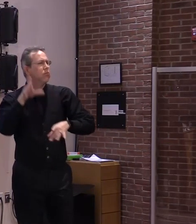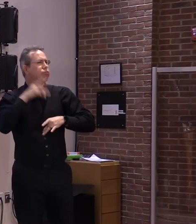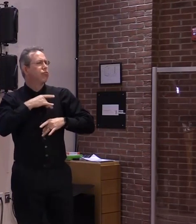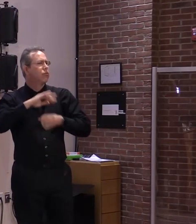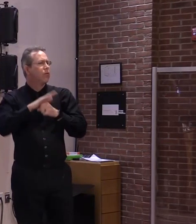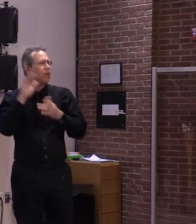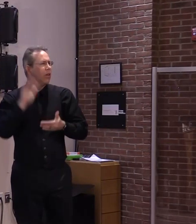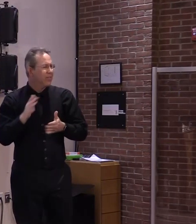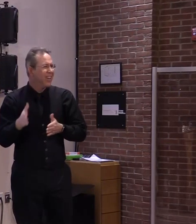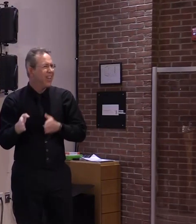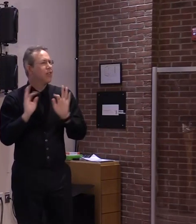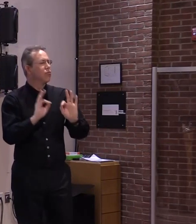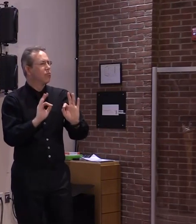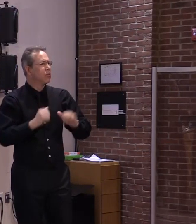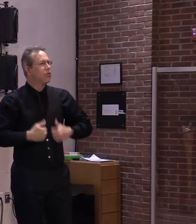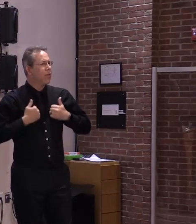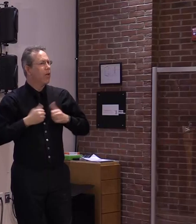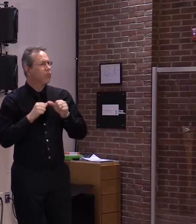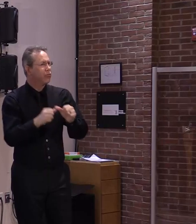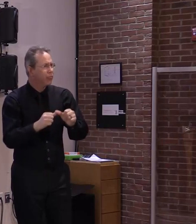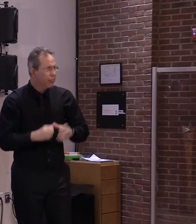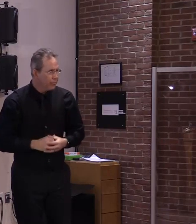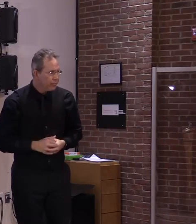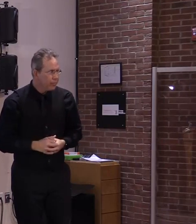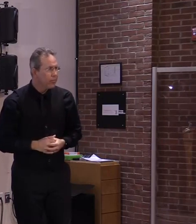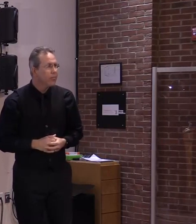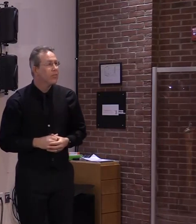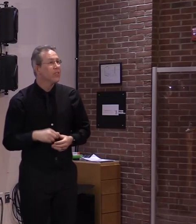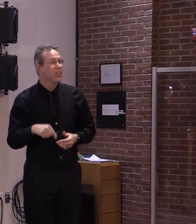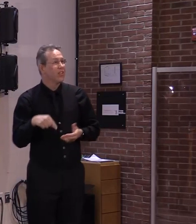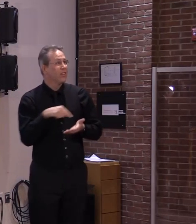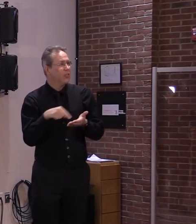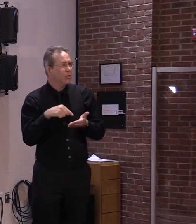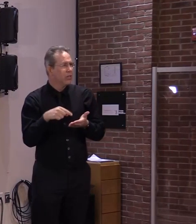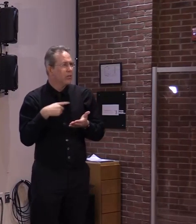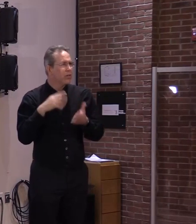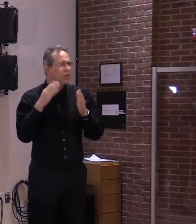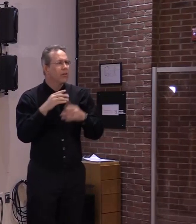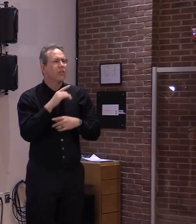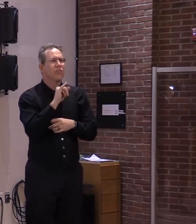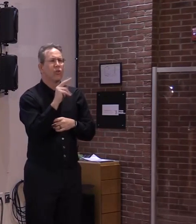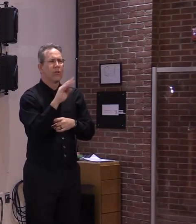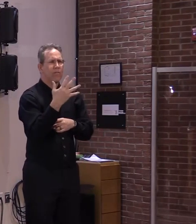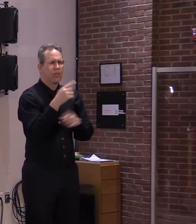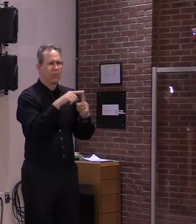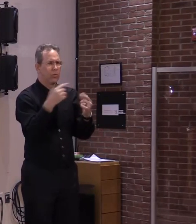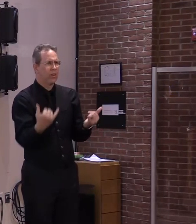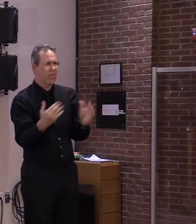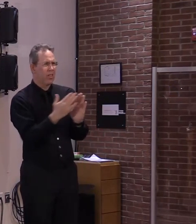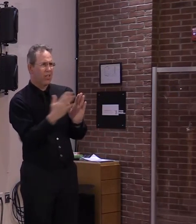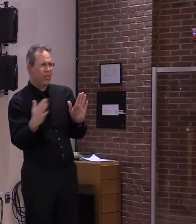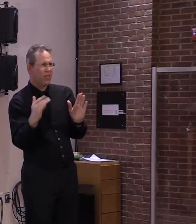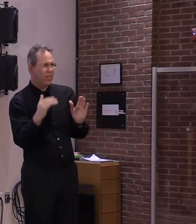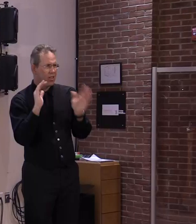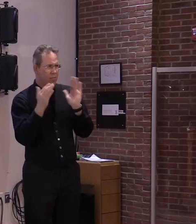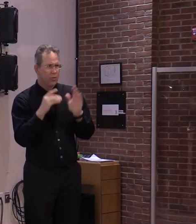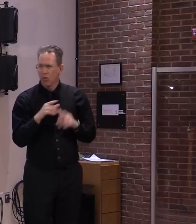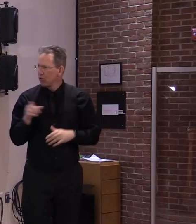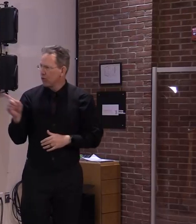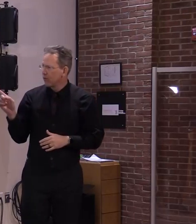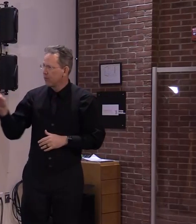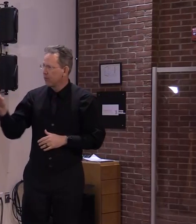case counts this week compared to the week ending January 5th, the totals are certainly similar, but the risks are very